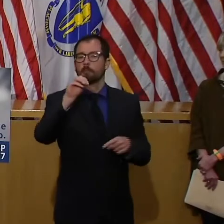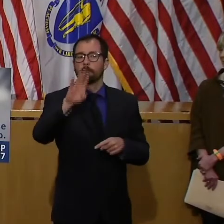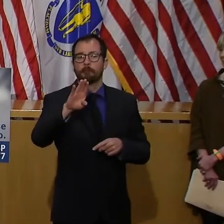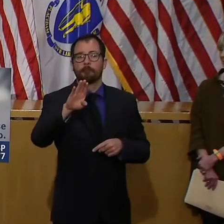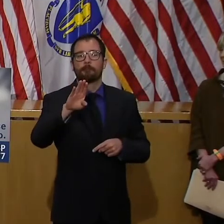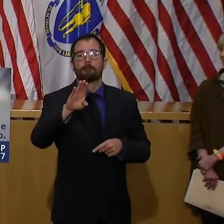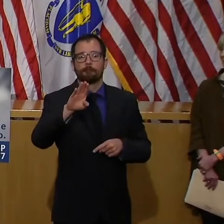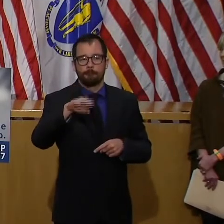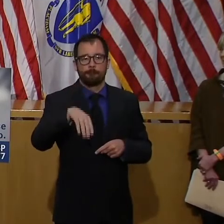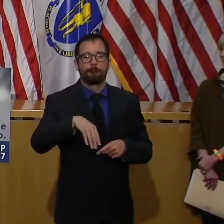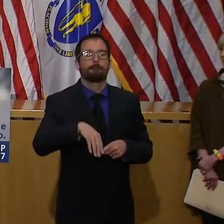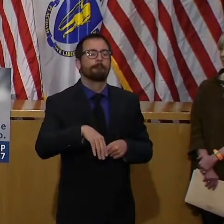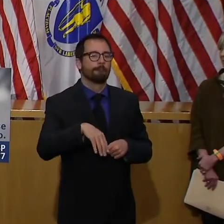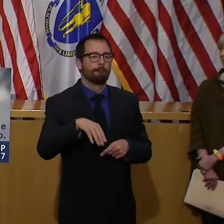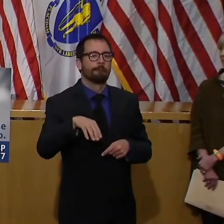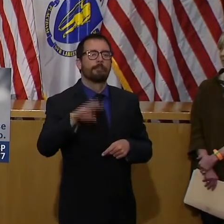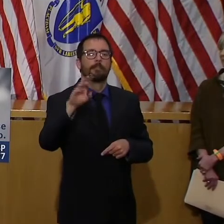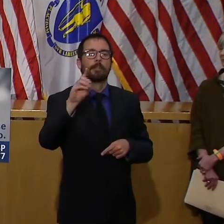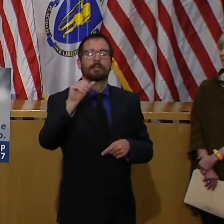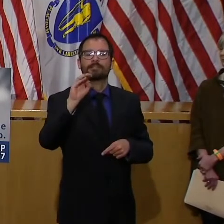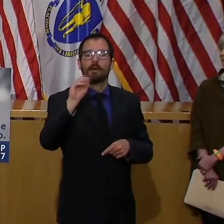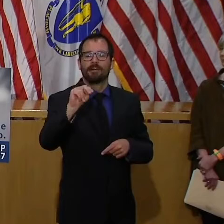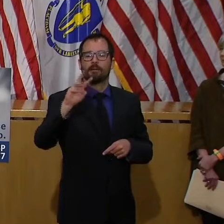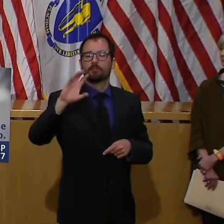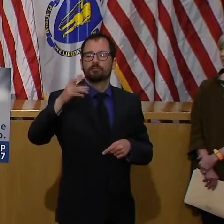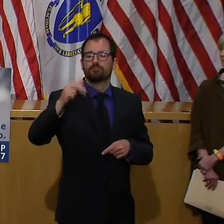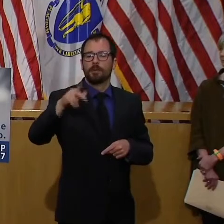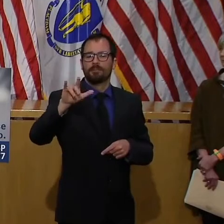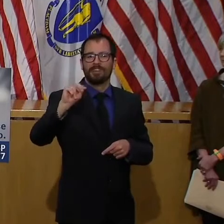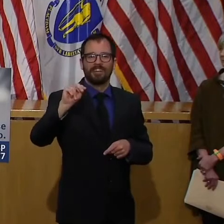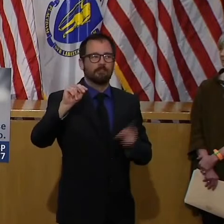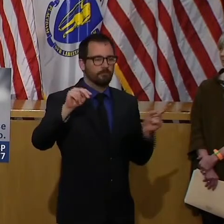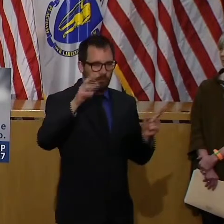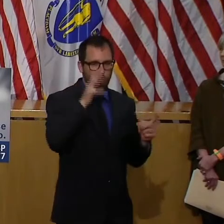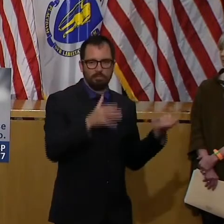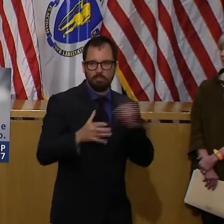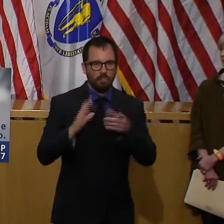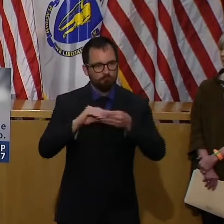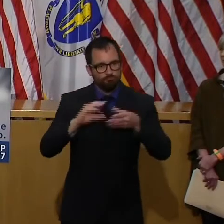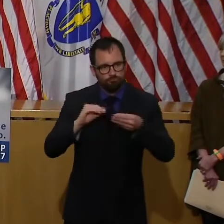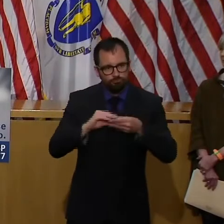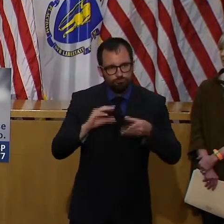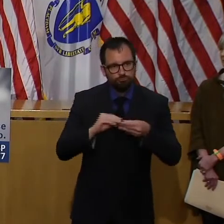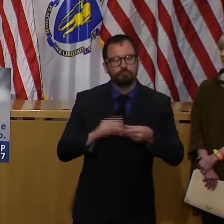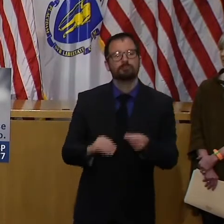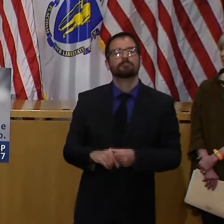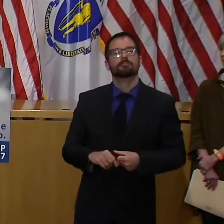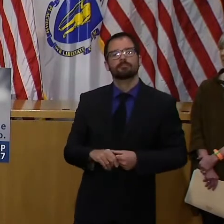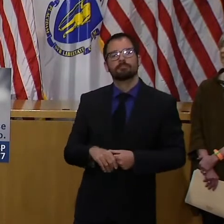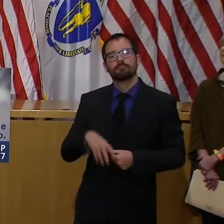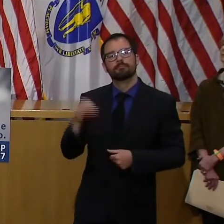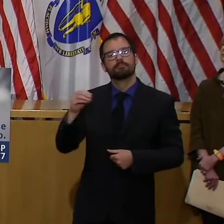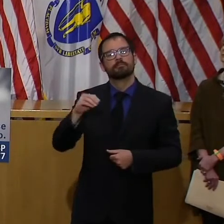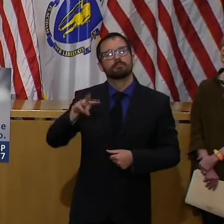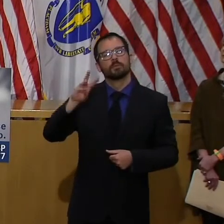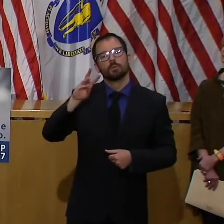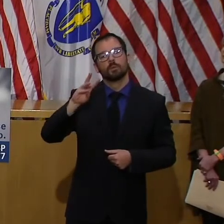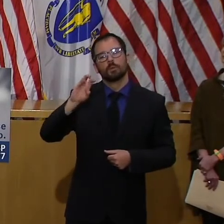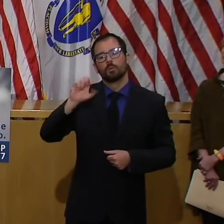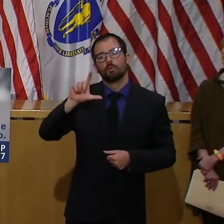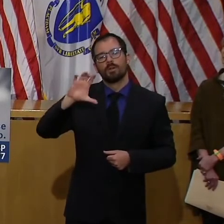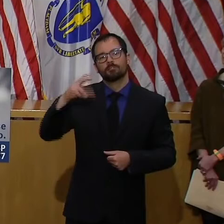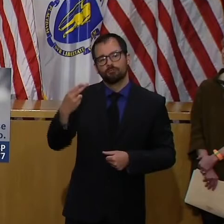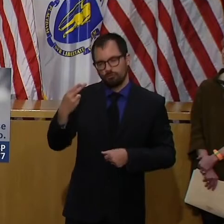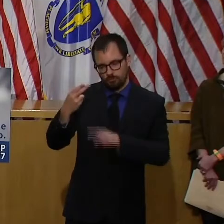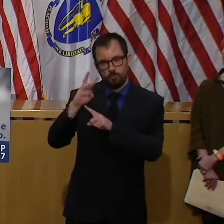Health. They're already doing tremendous work, but for this effort to be successful and grow quickly, we need residents to